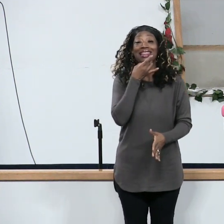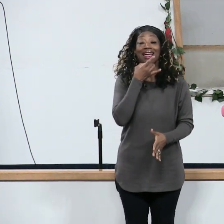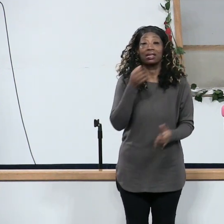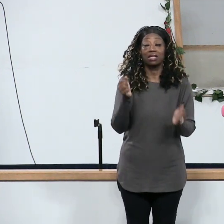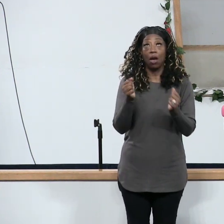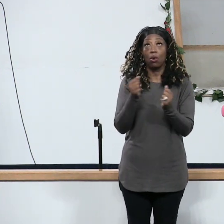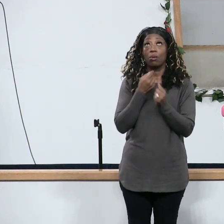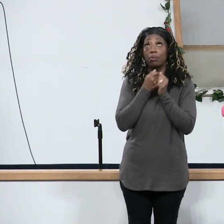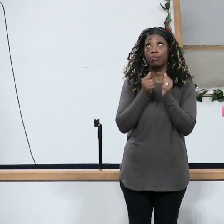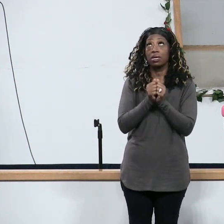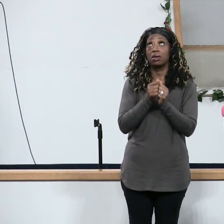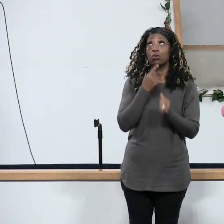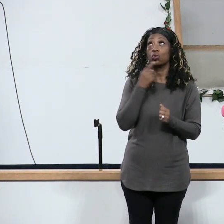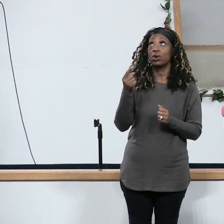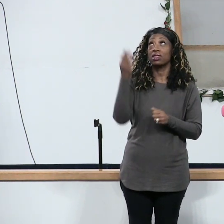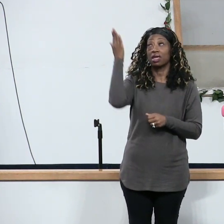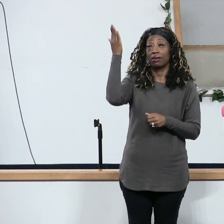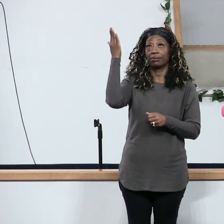him.